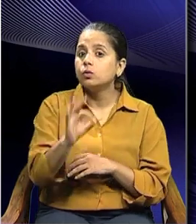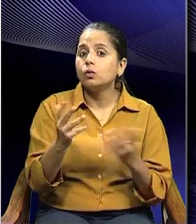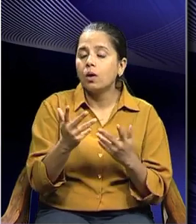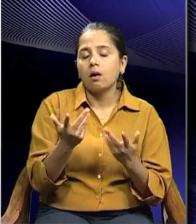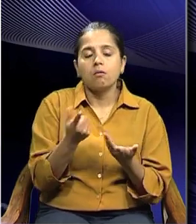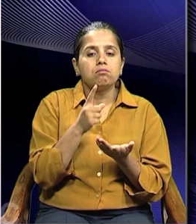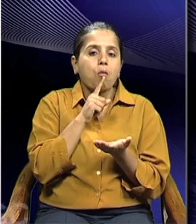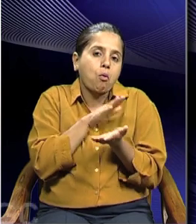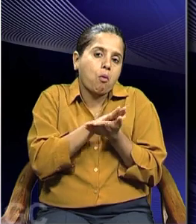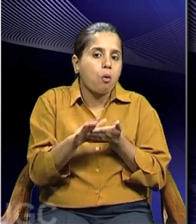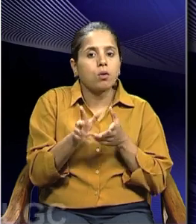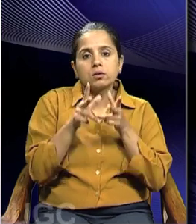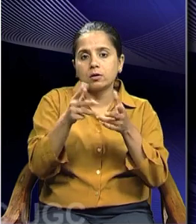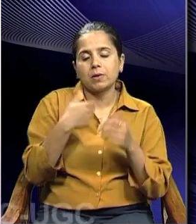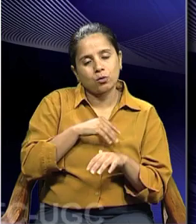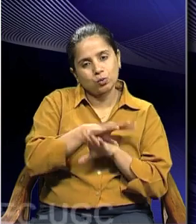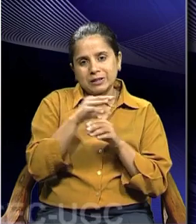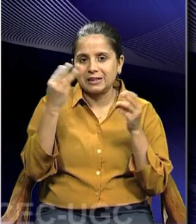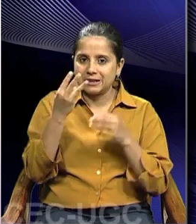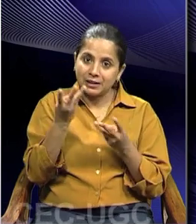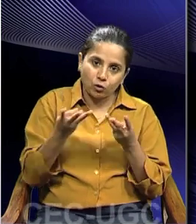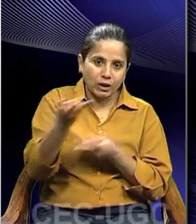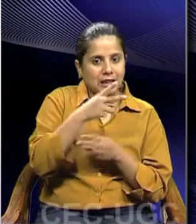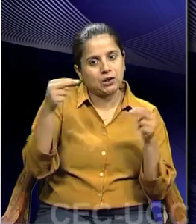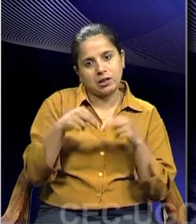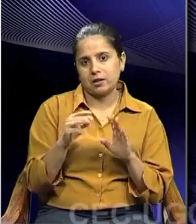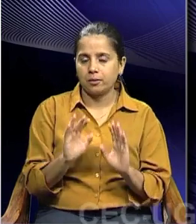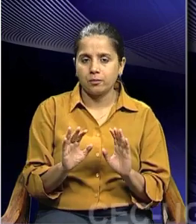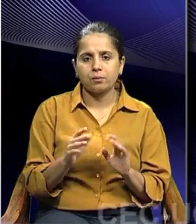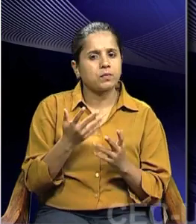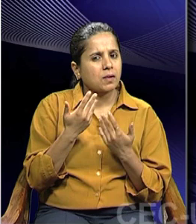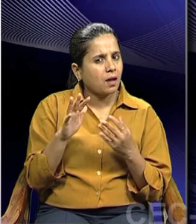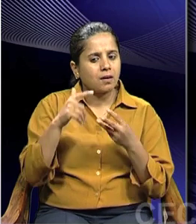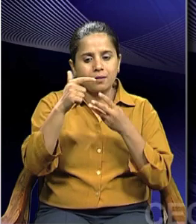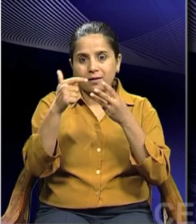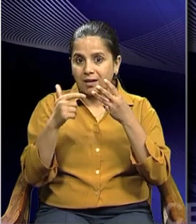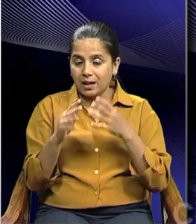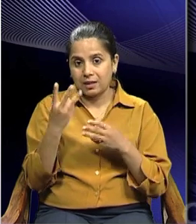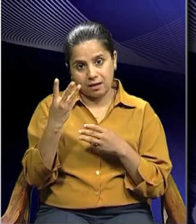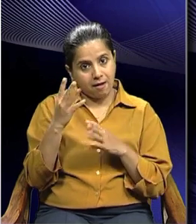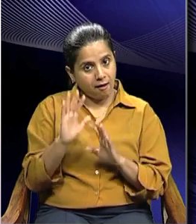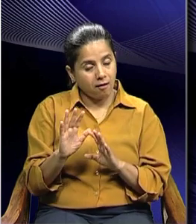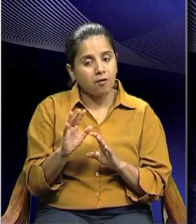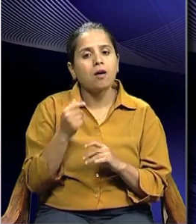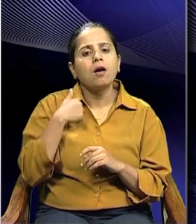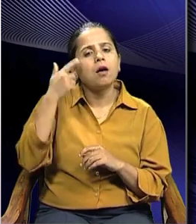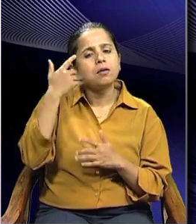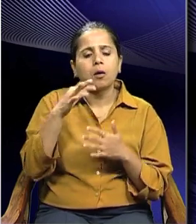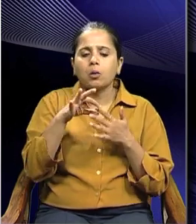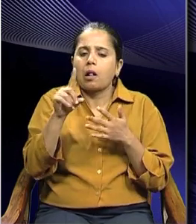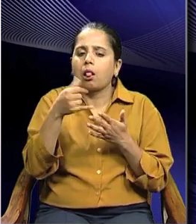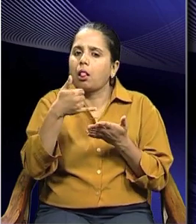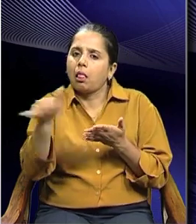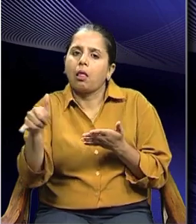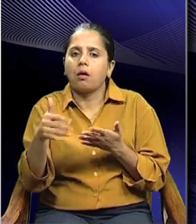honestly speaking, we require all 3. None of these 3 can do the